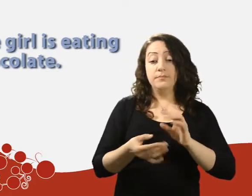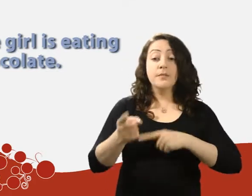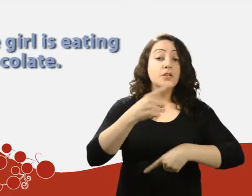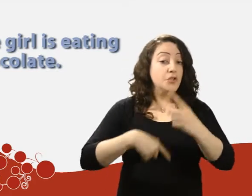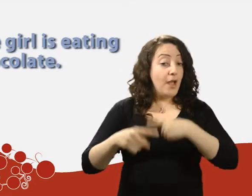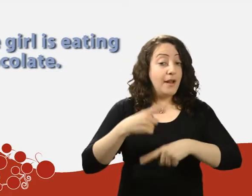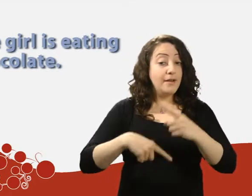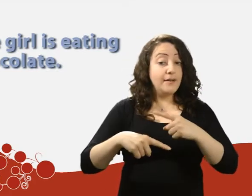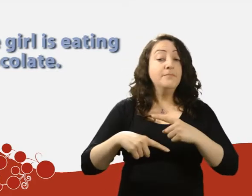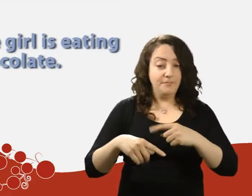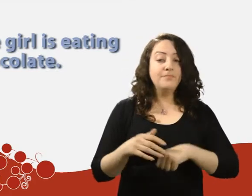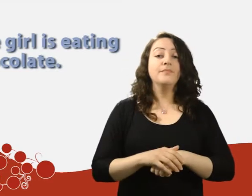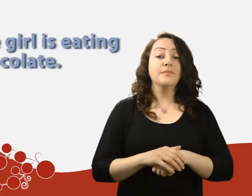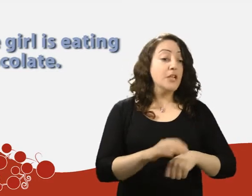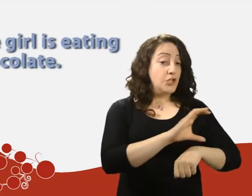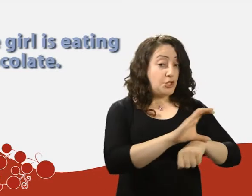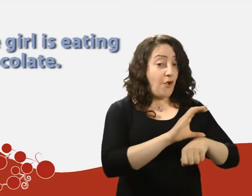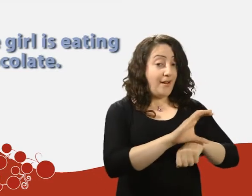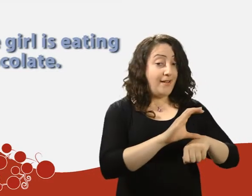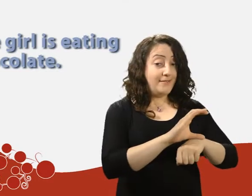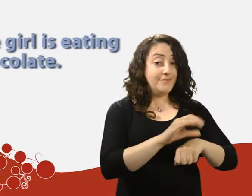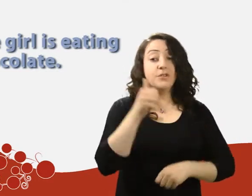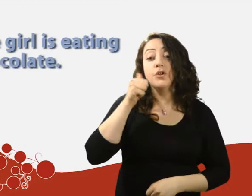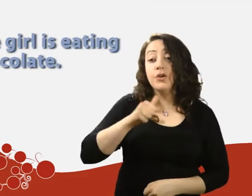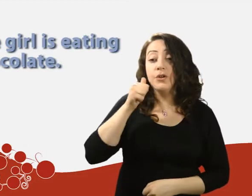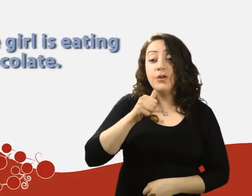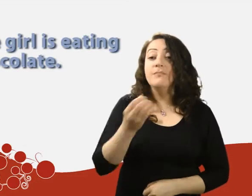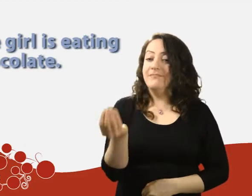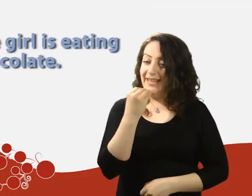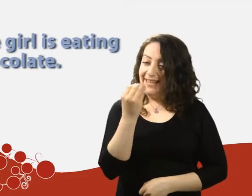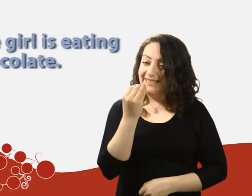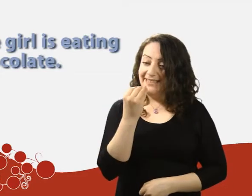In ASL, it would be chocolate, girl, eat.